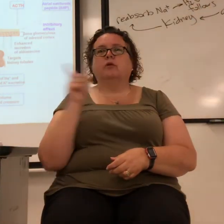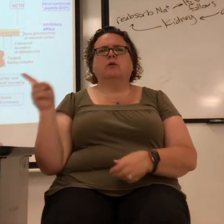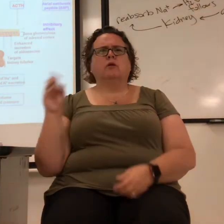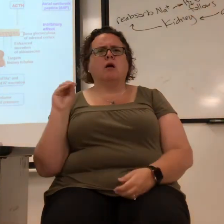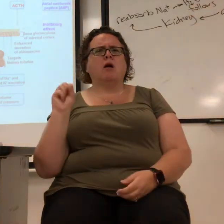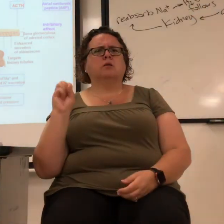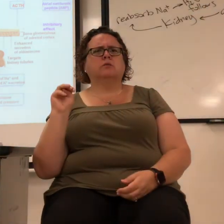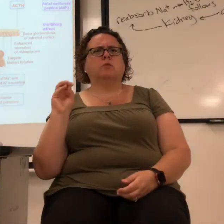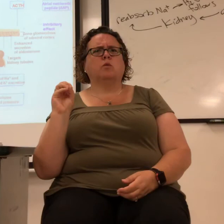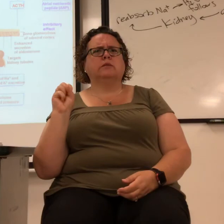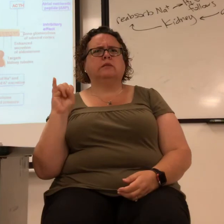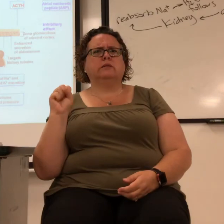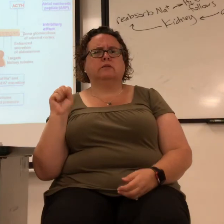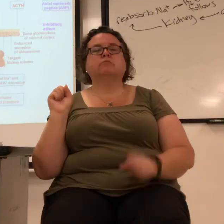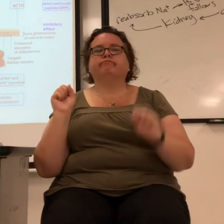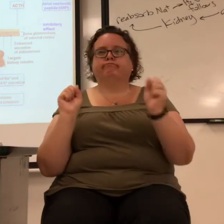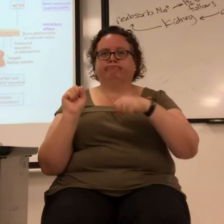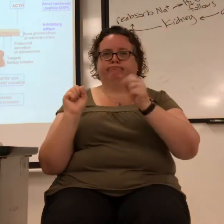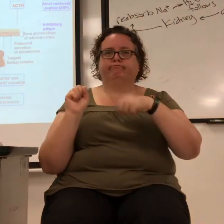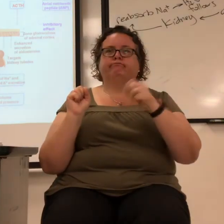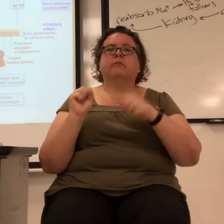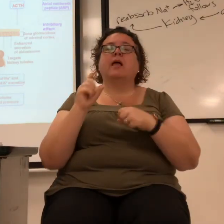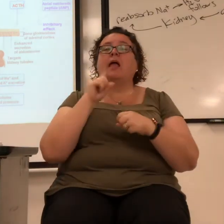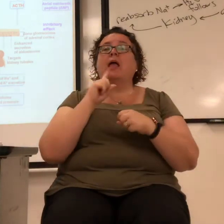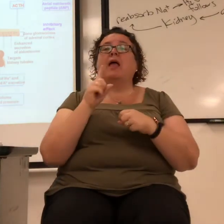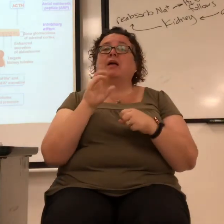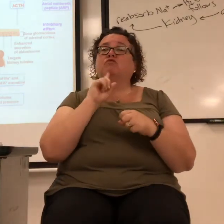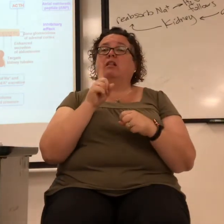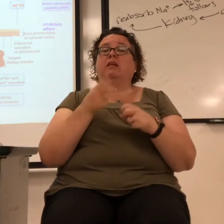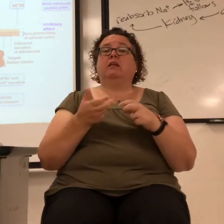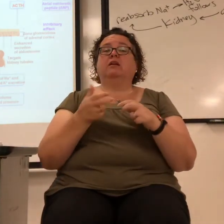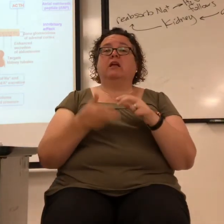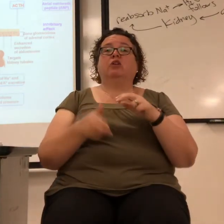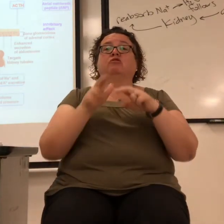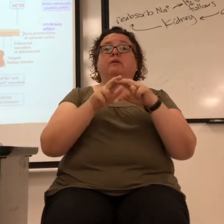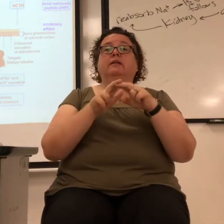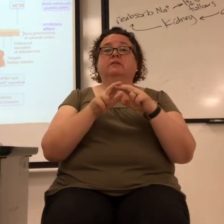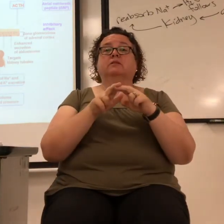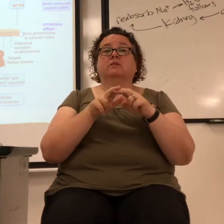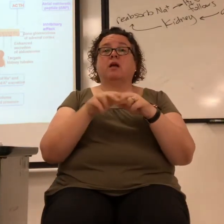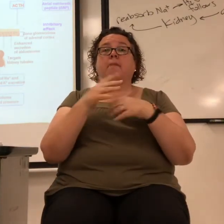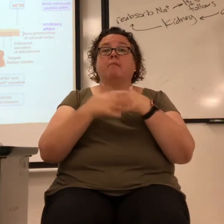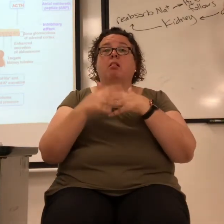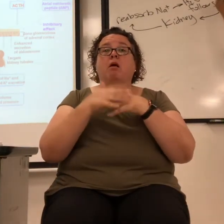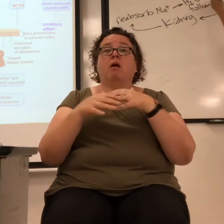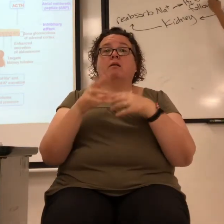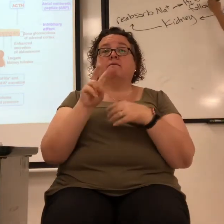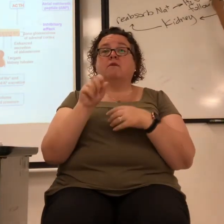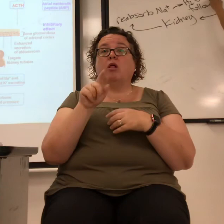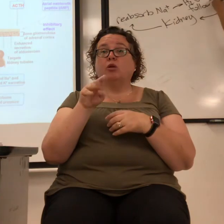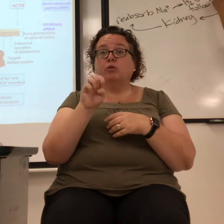Yeah, through the osmosis. And basically you're going to increase blood volume and increase blood pressure.